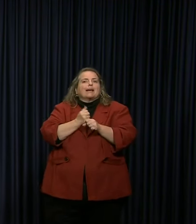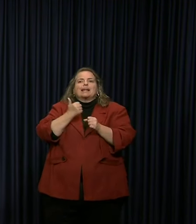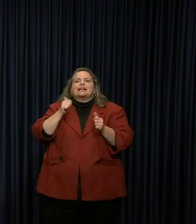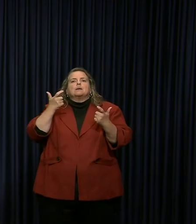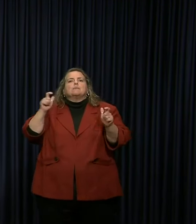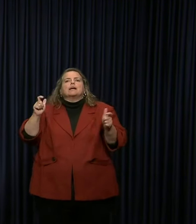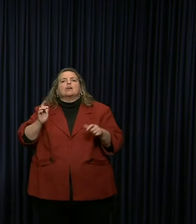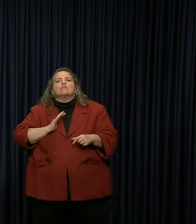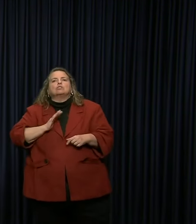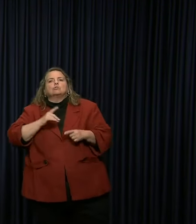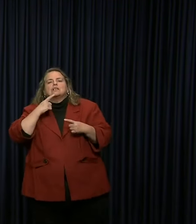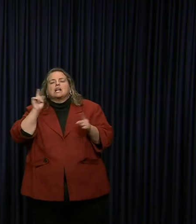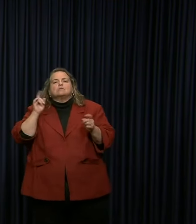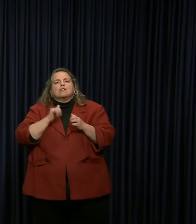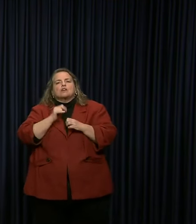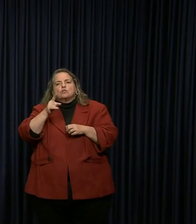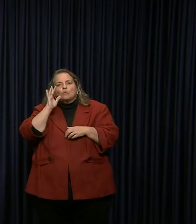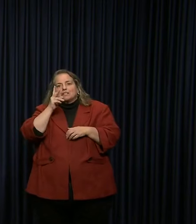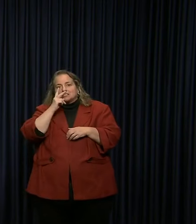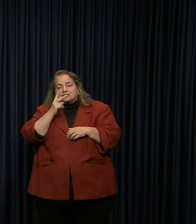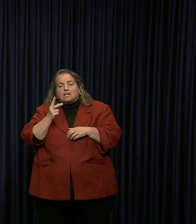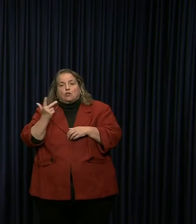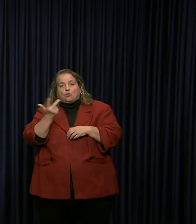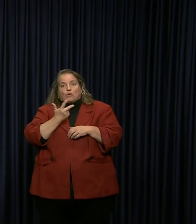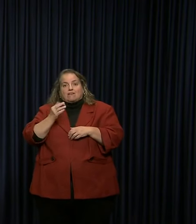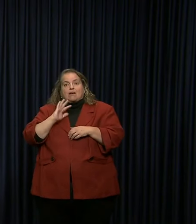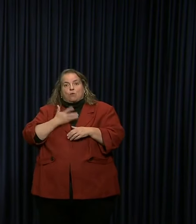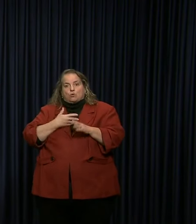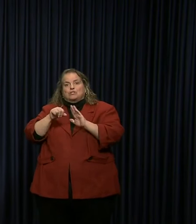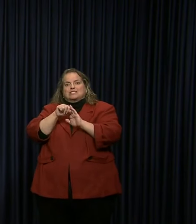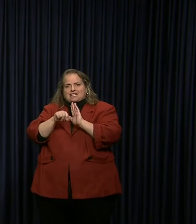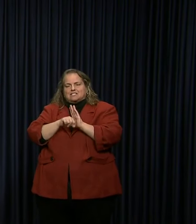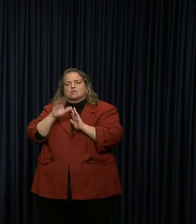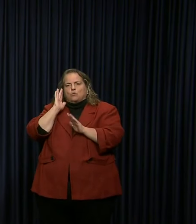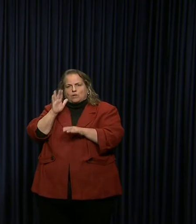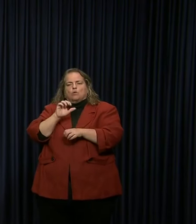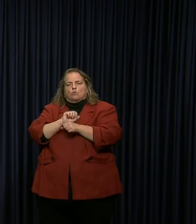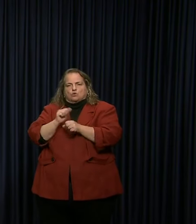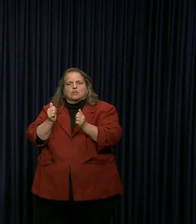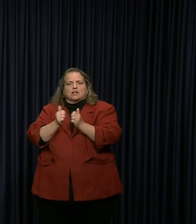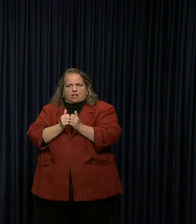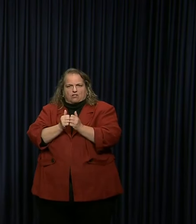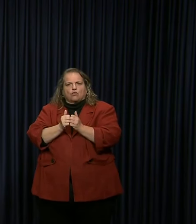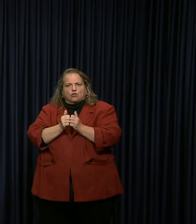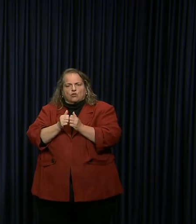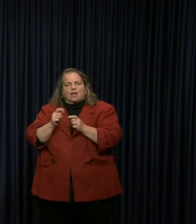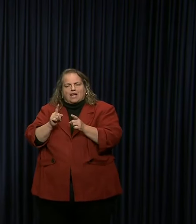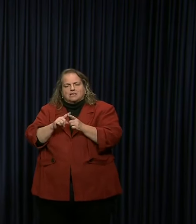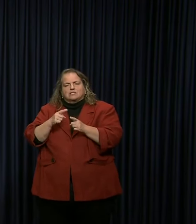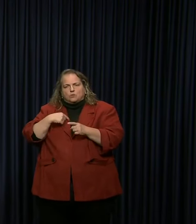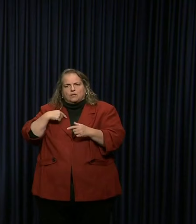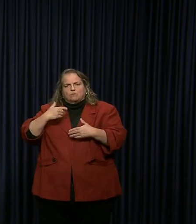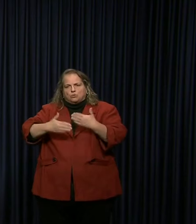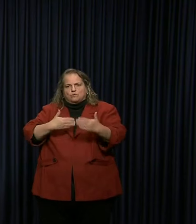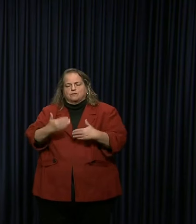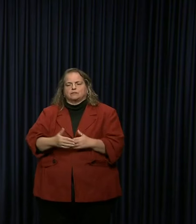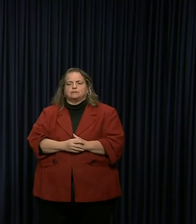big official announcement, that you will see the 3 of our states at least working together significantly as we